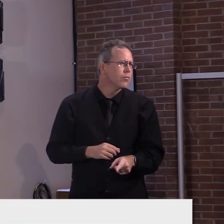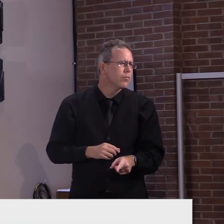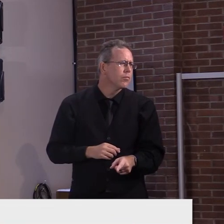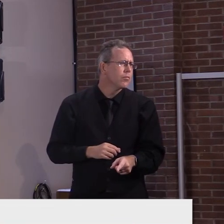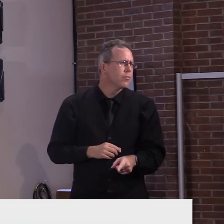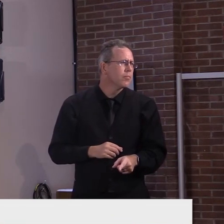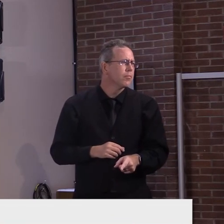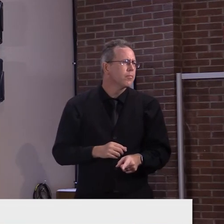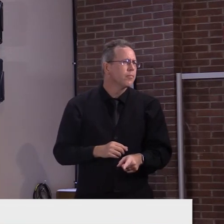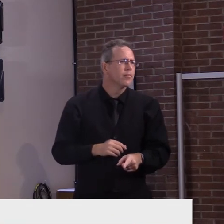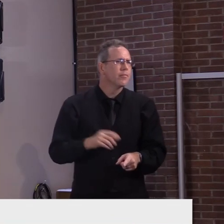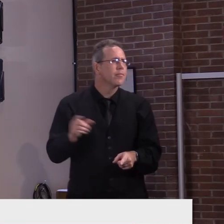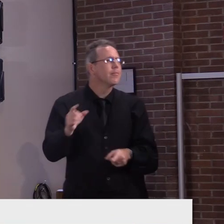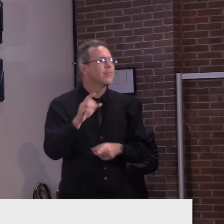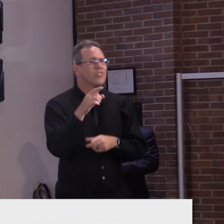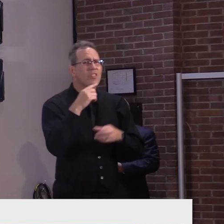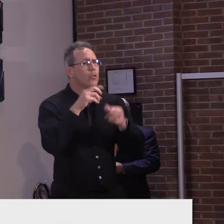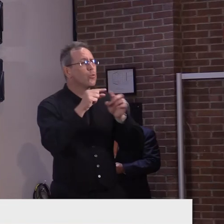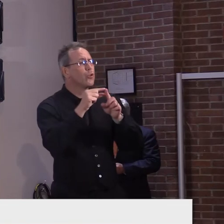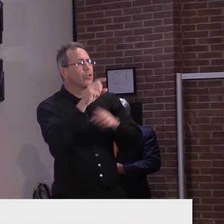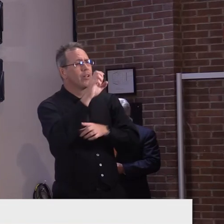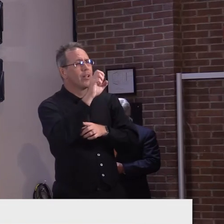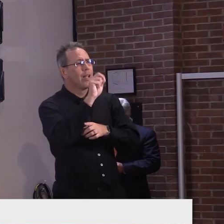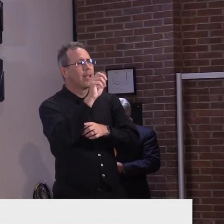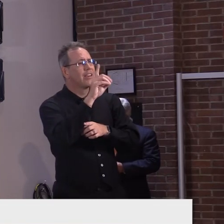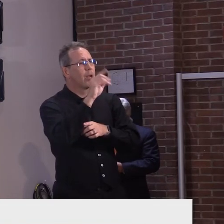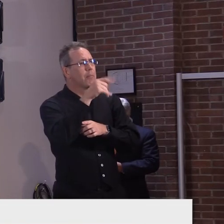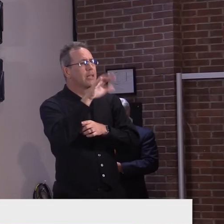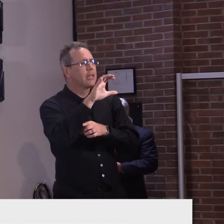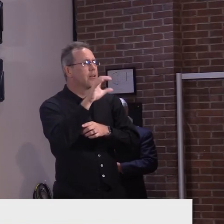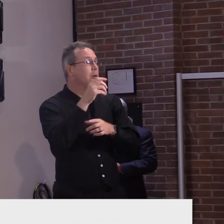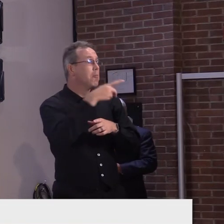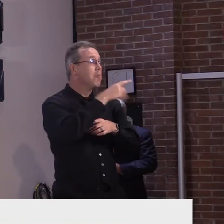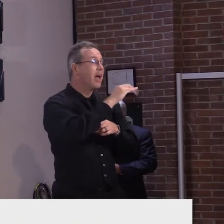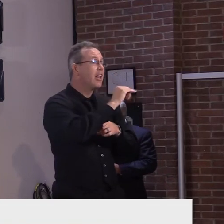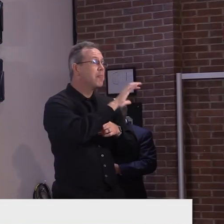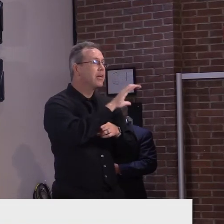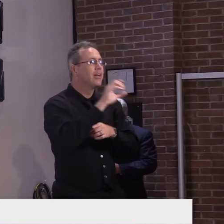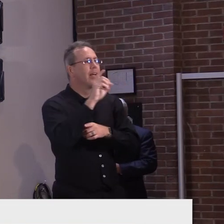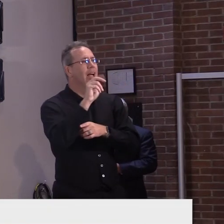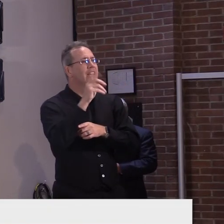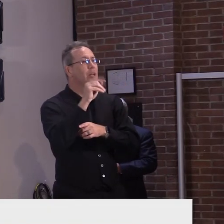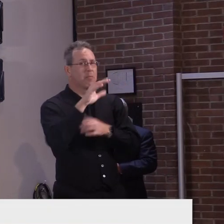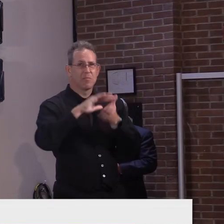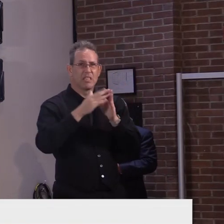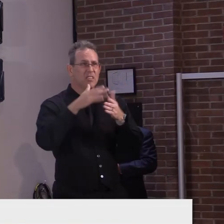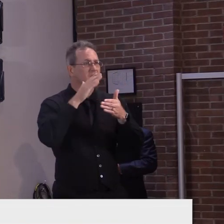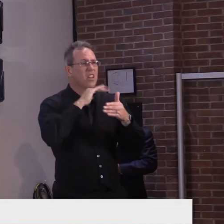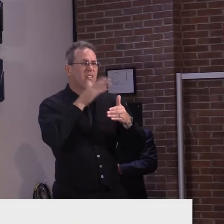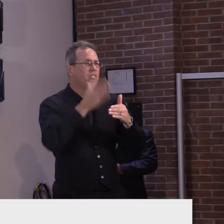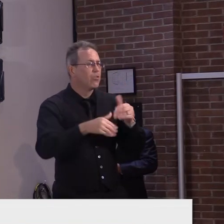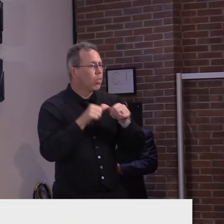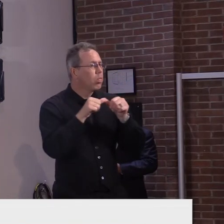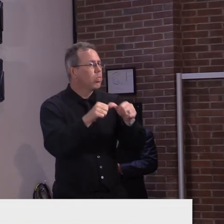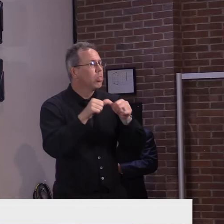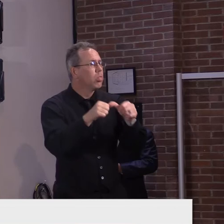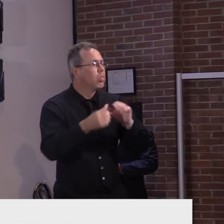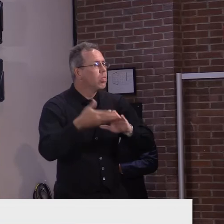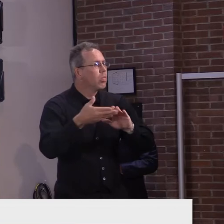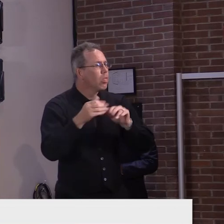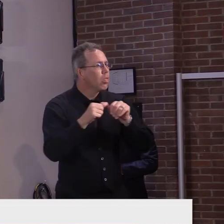Yeah, that's a great question, because that is where we think we're going. We meaning the human race, not just